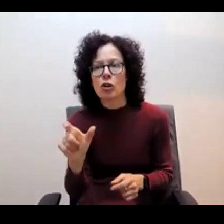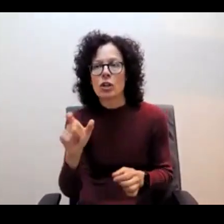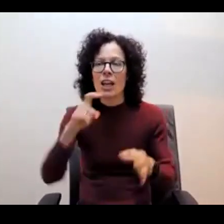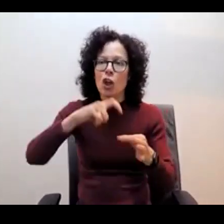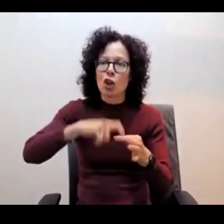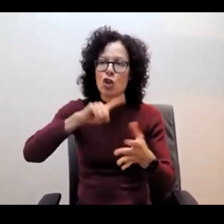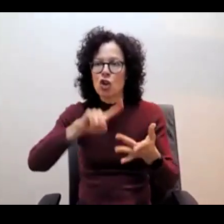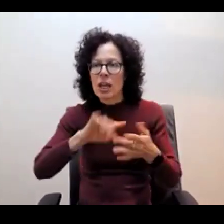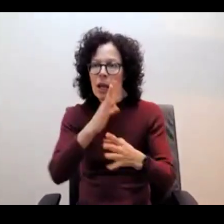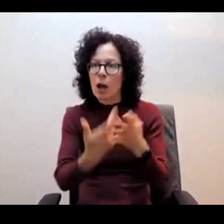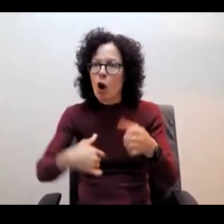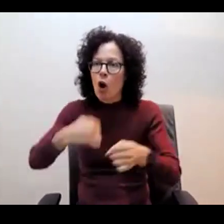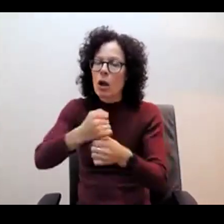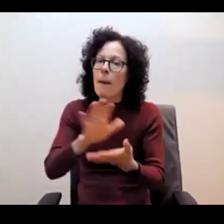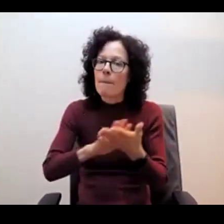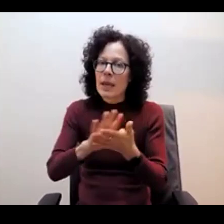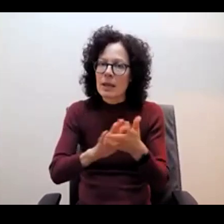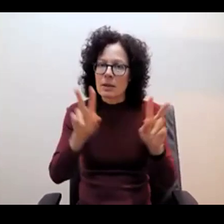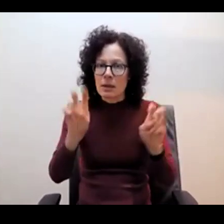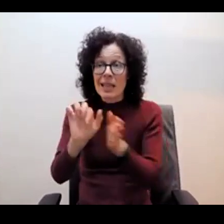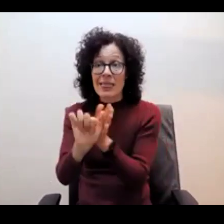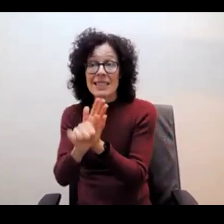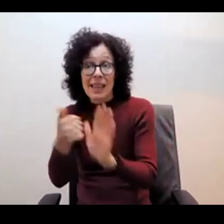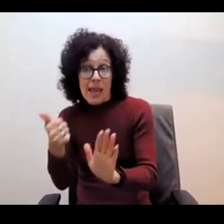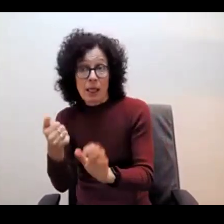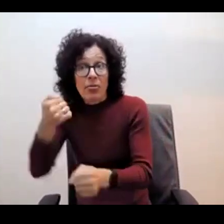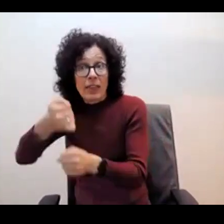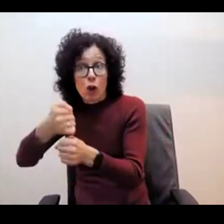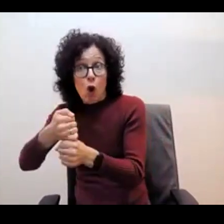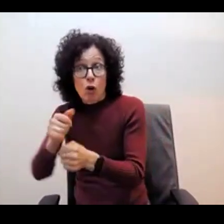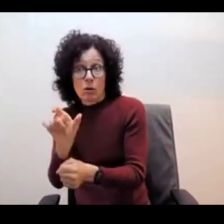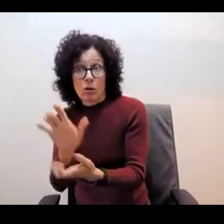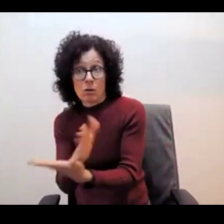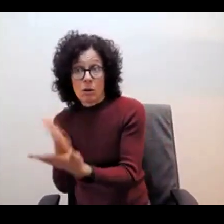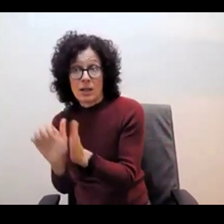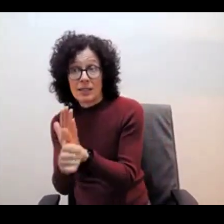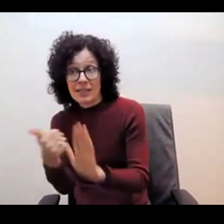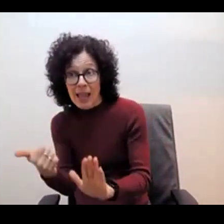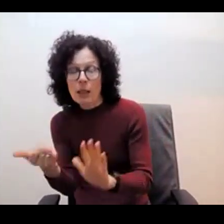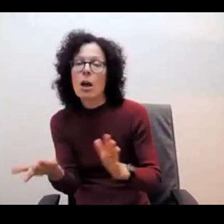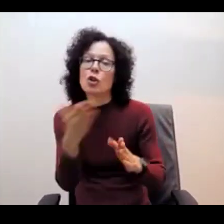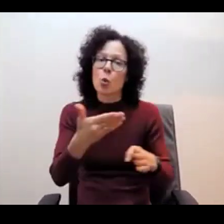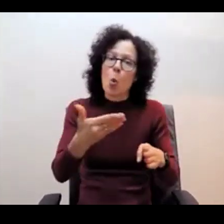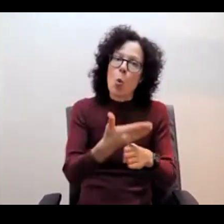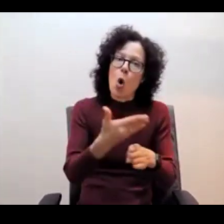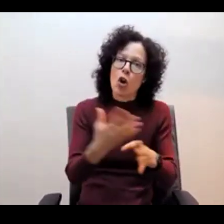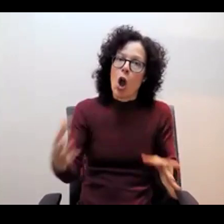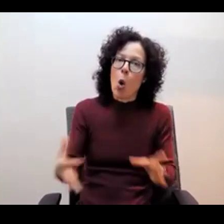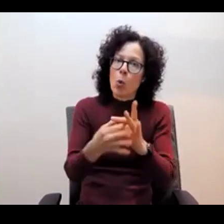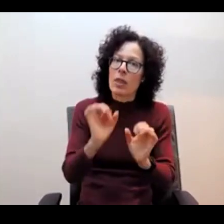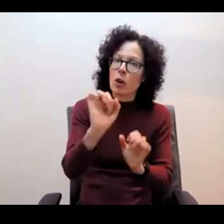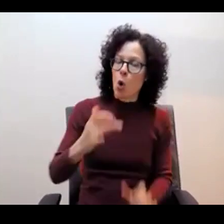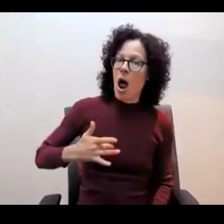the skill, which is Gong, to work with your life force, your